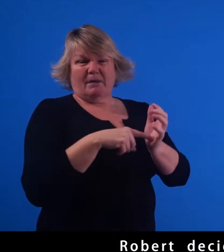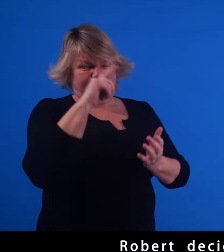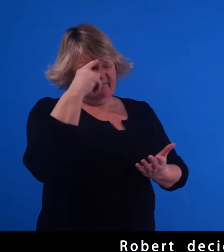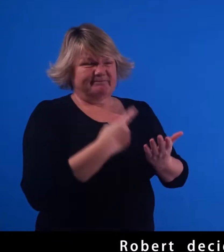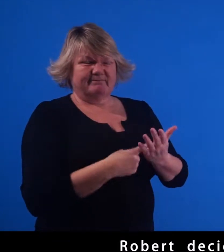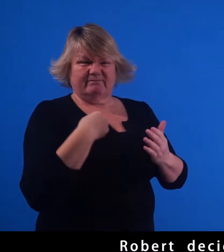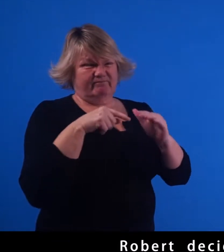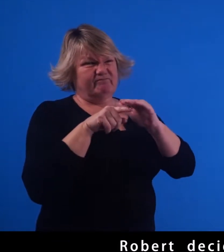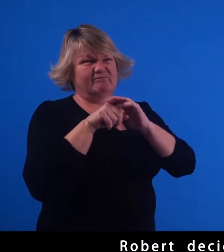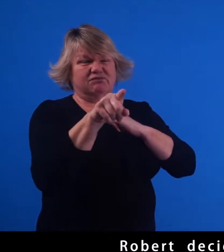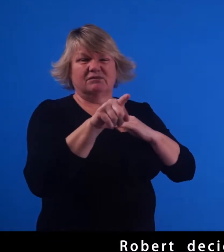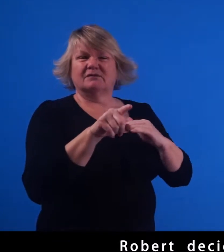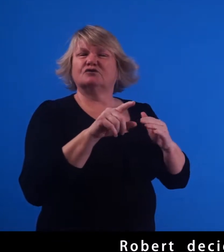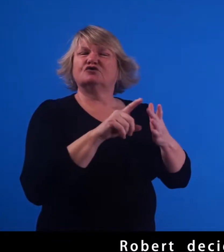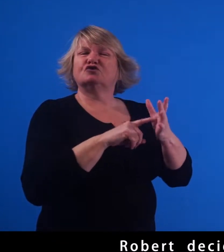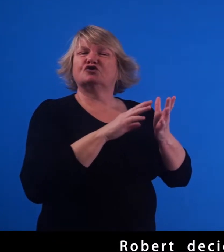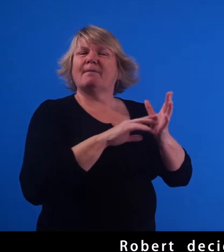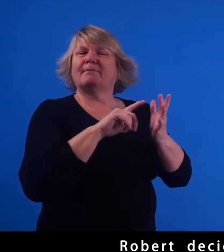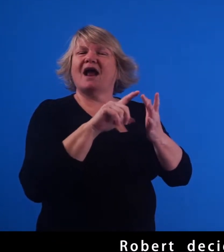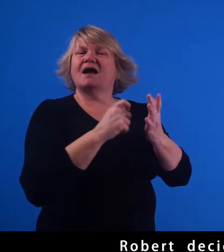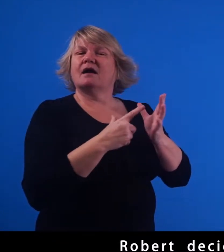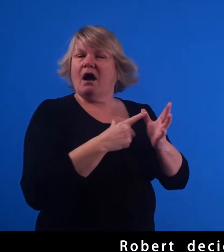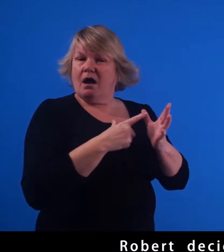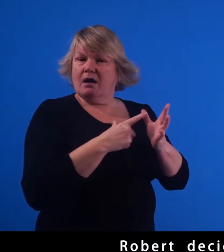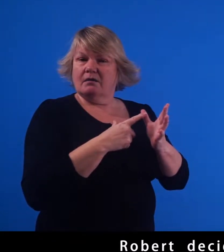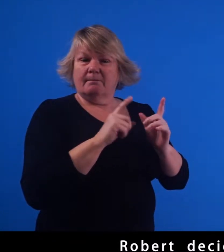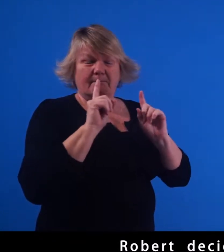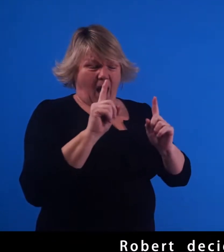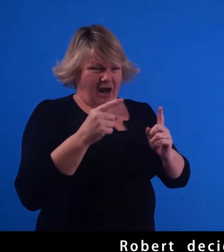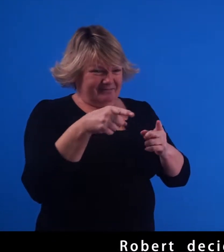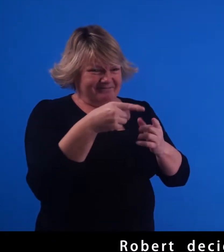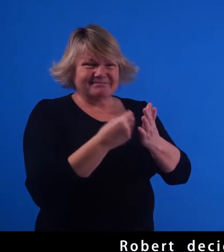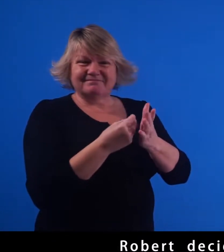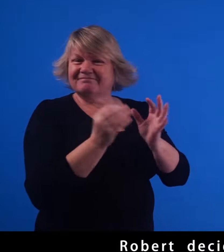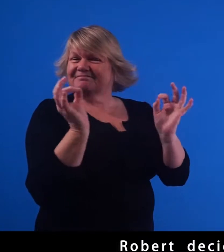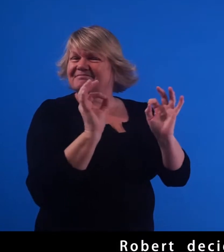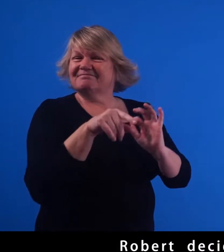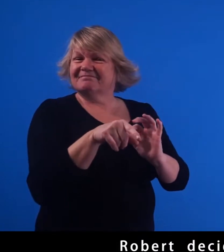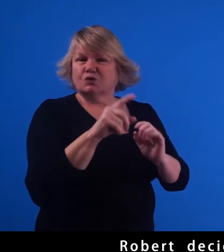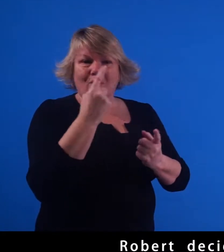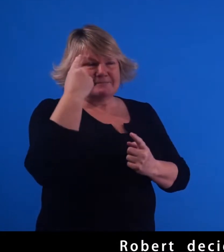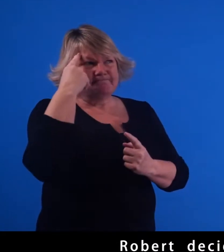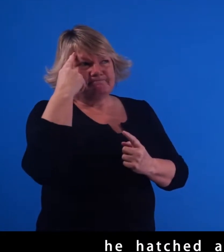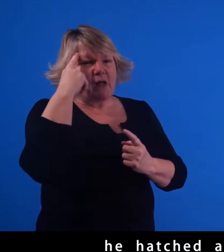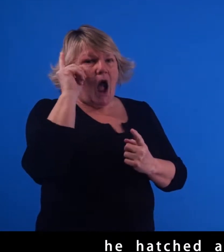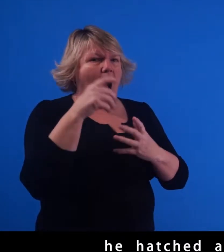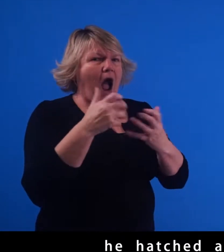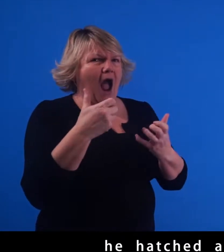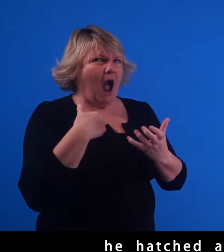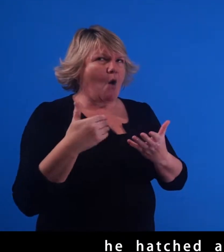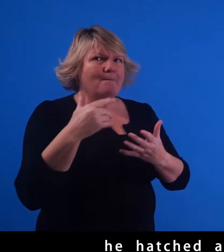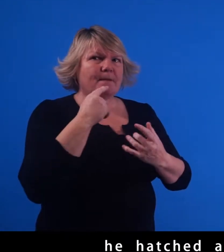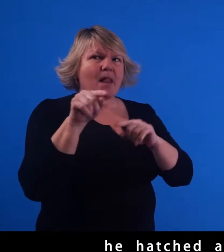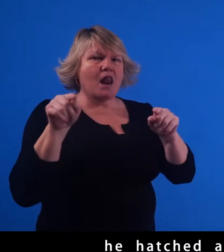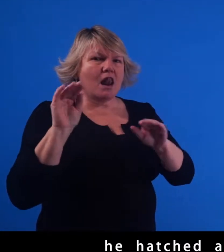Robert decided to emigrate to Jamaica, but as he had no money, he hatched a